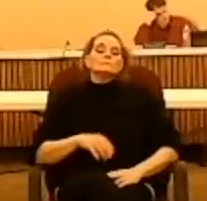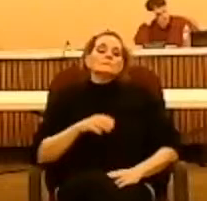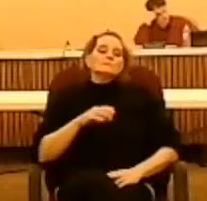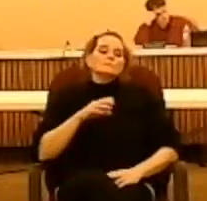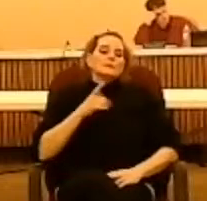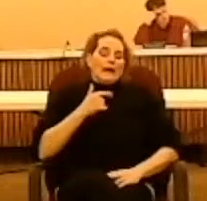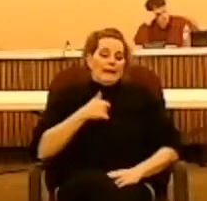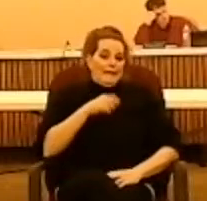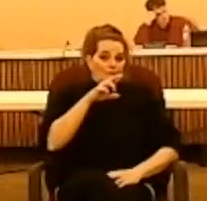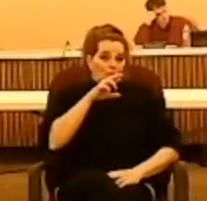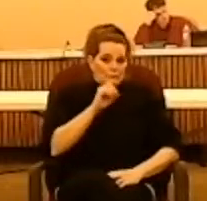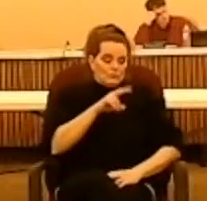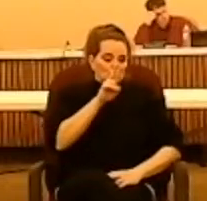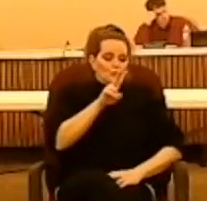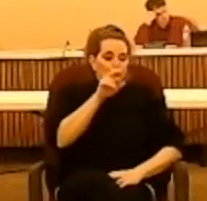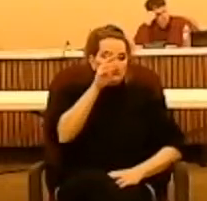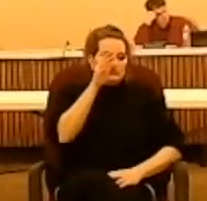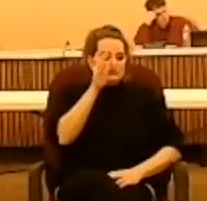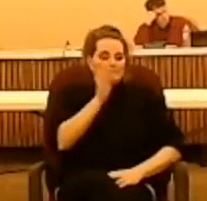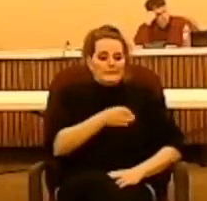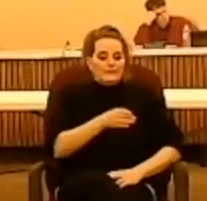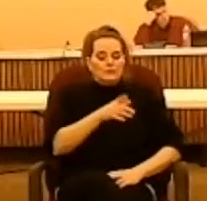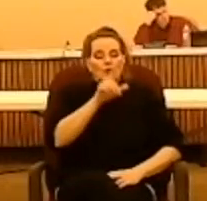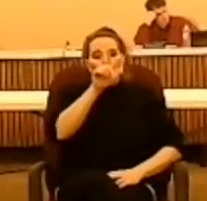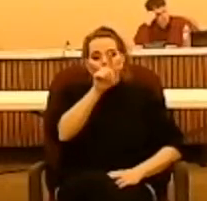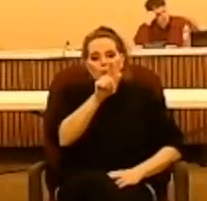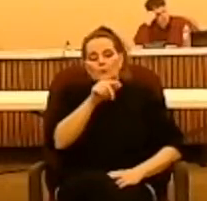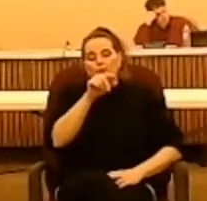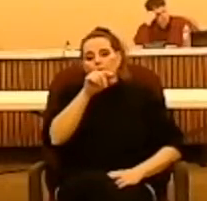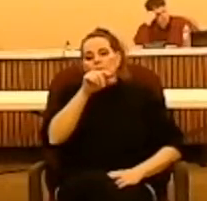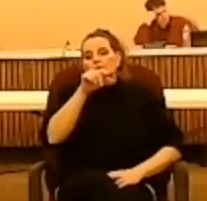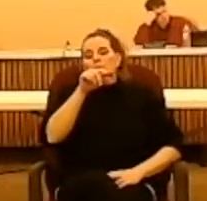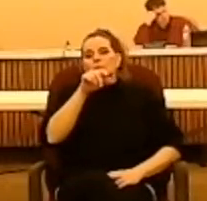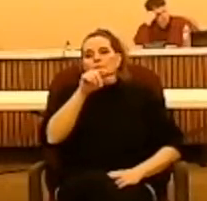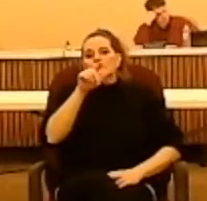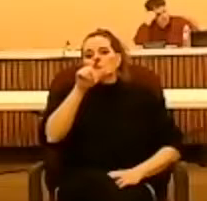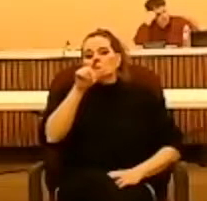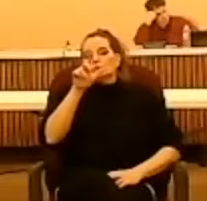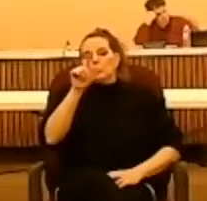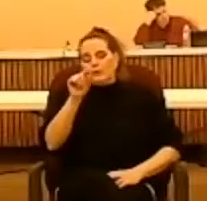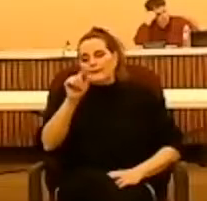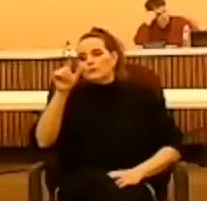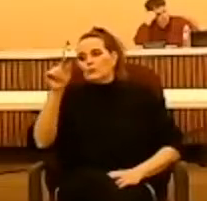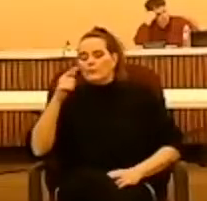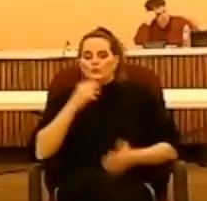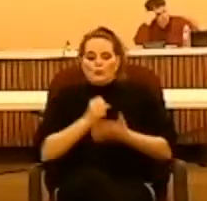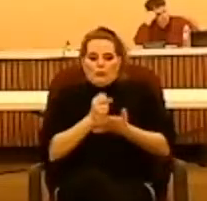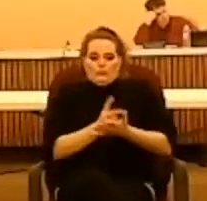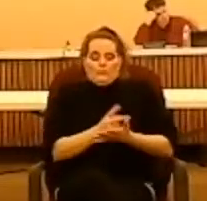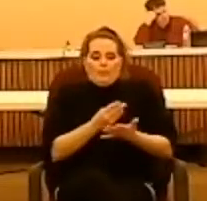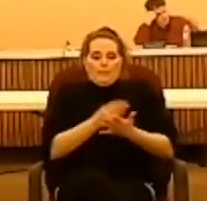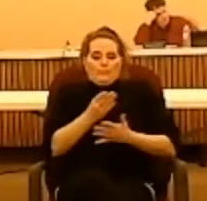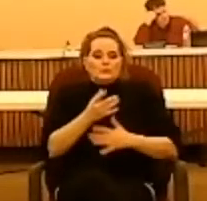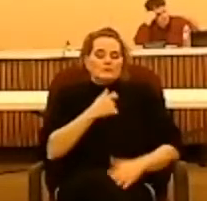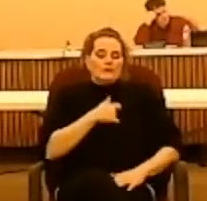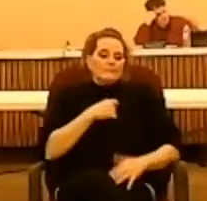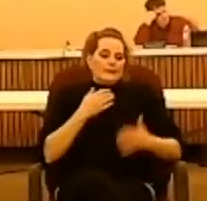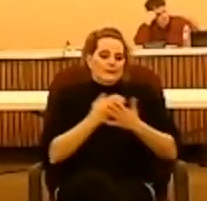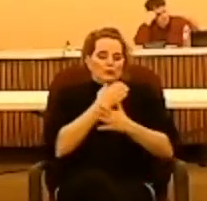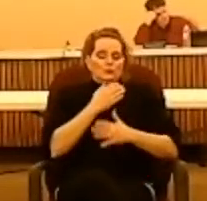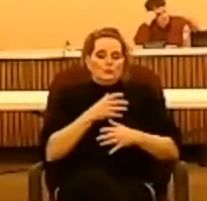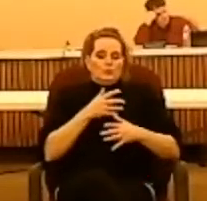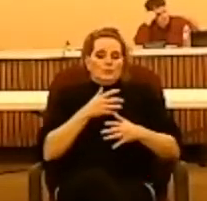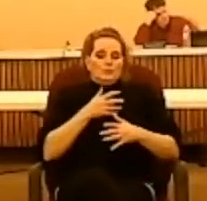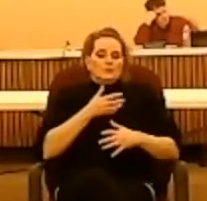I have Resolution 2-21, 2021, to authorize the purchase of a new wide area